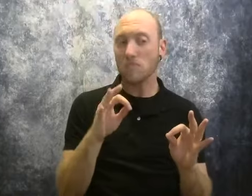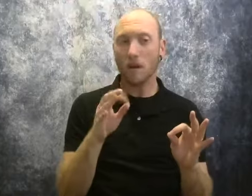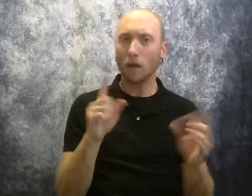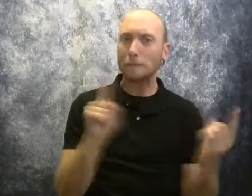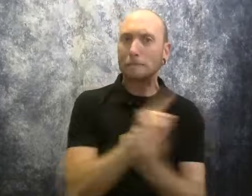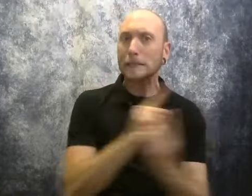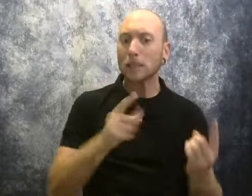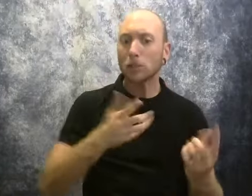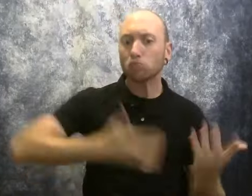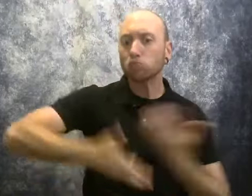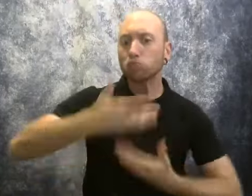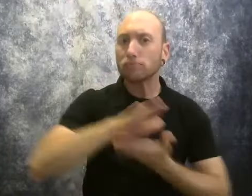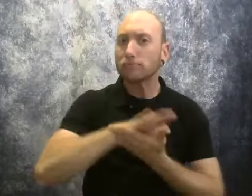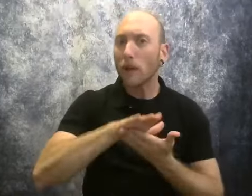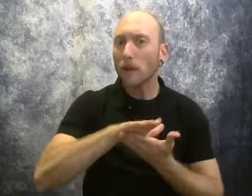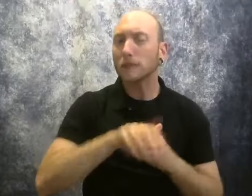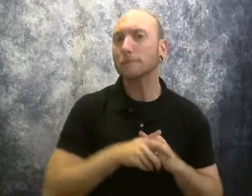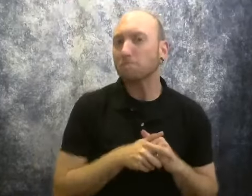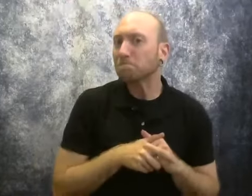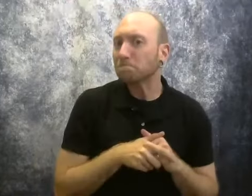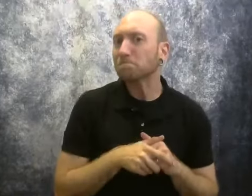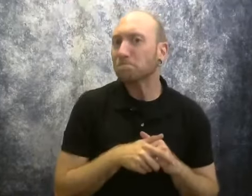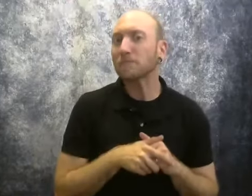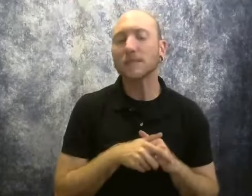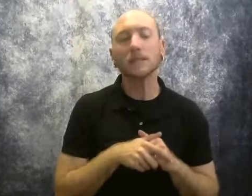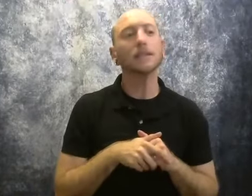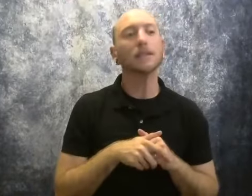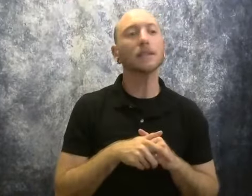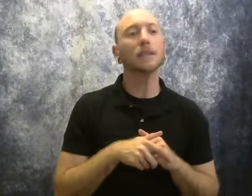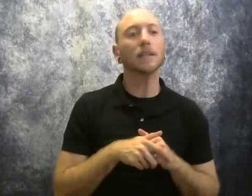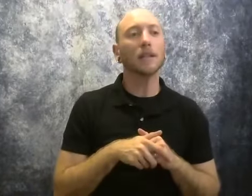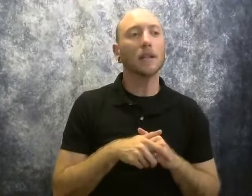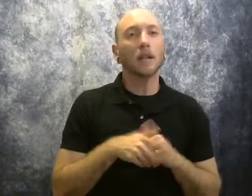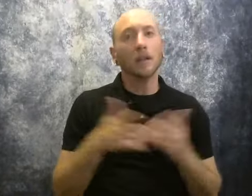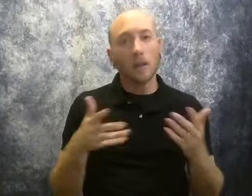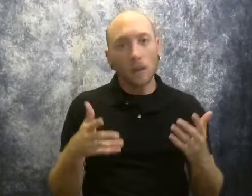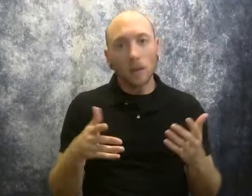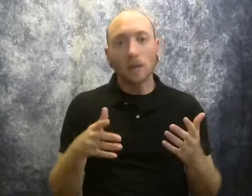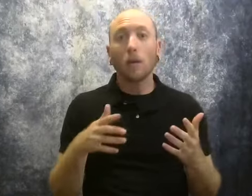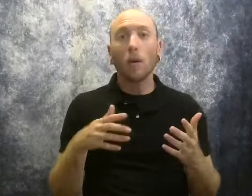want to get into service. I'm feeling good. I'm meeting lots of people.